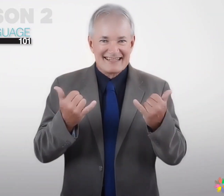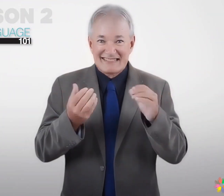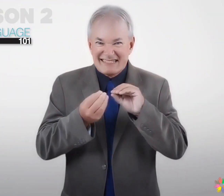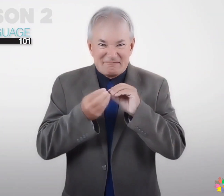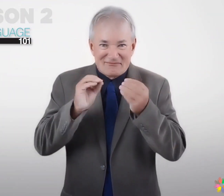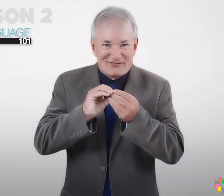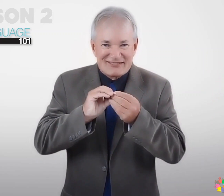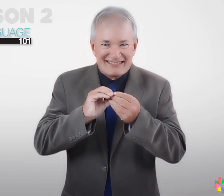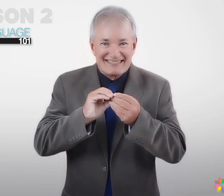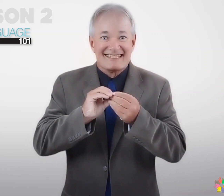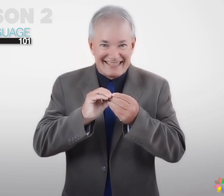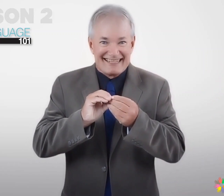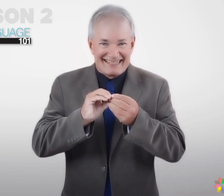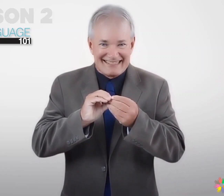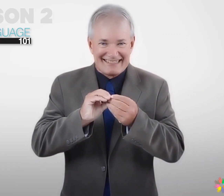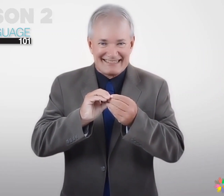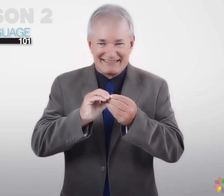All right, it's time for some numbers.